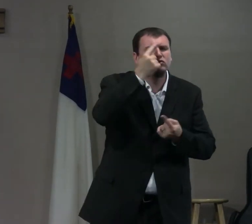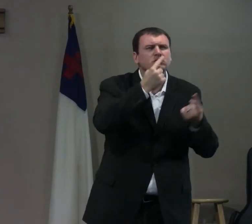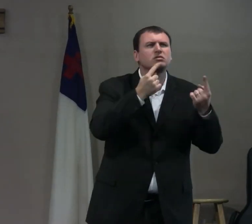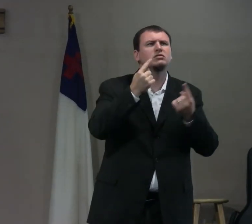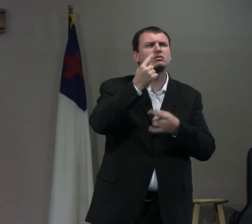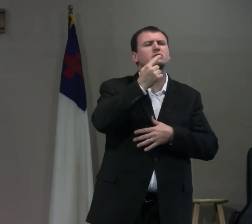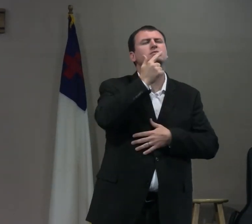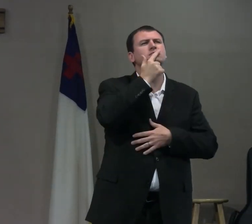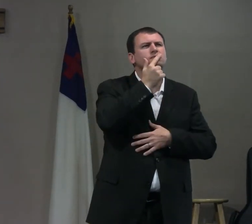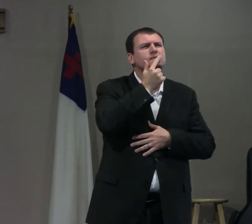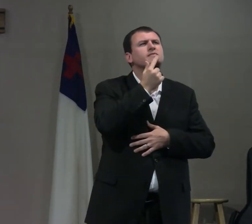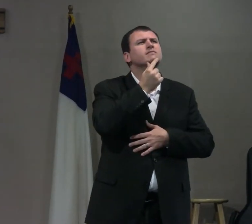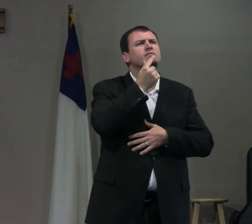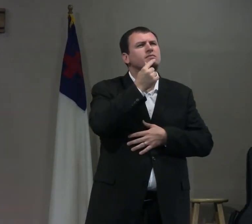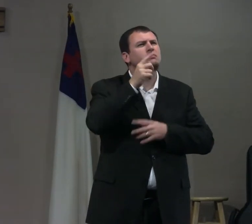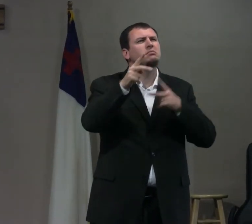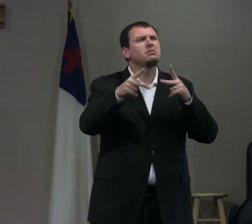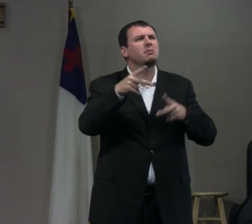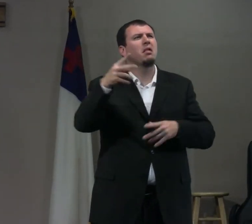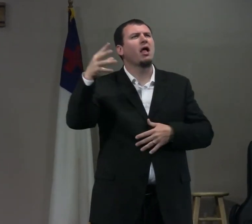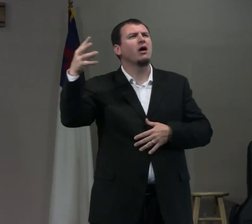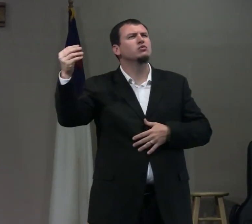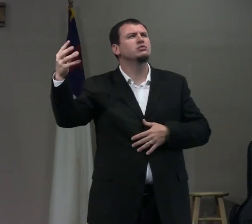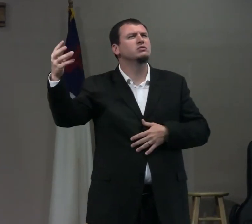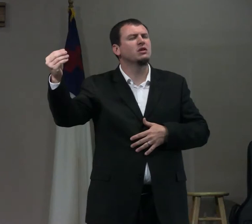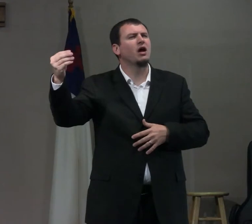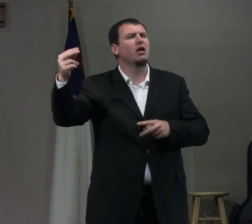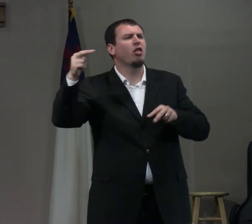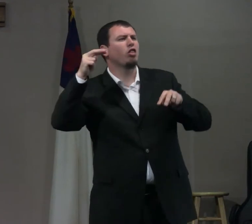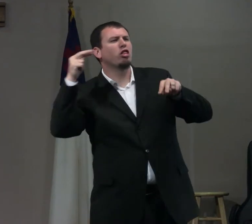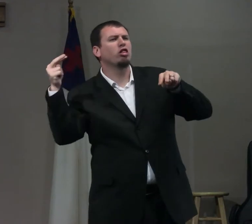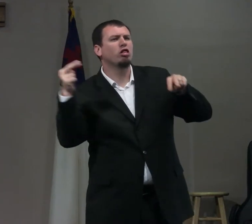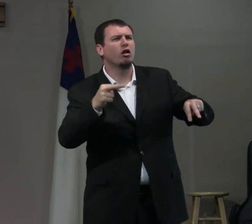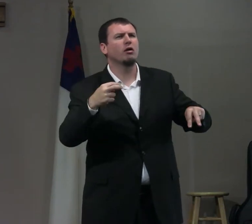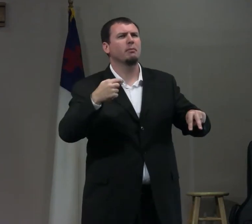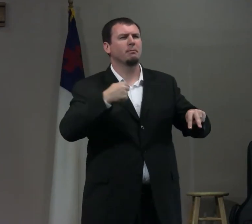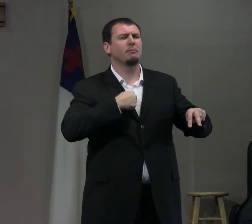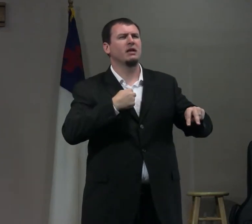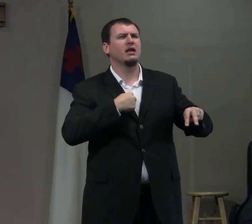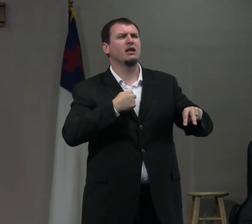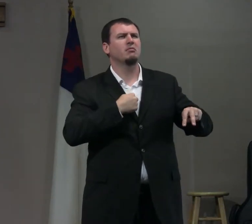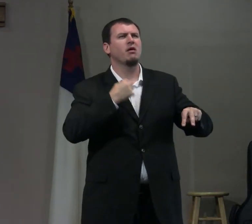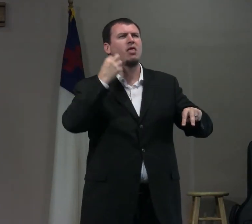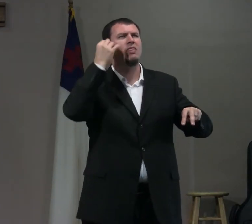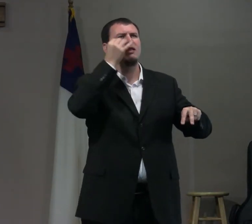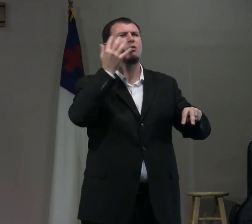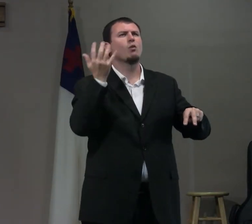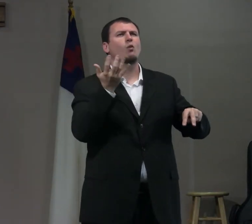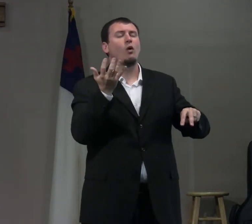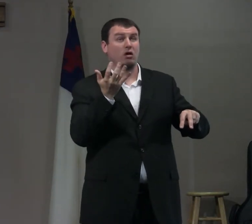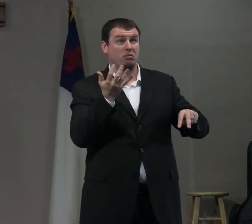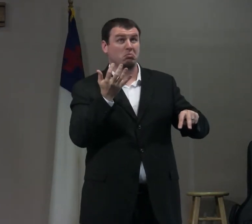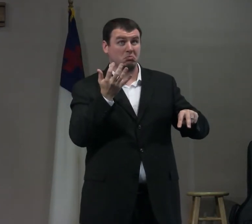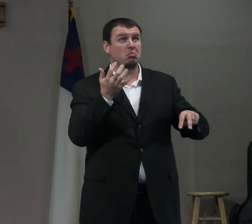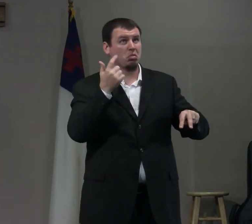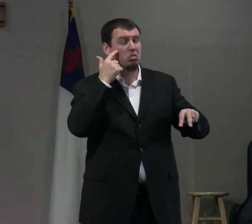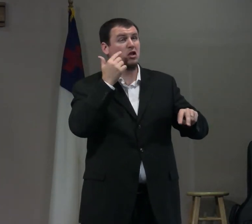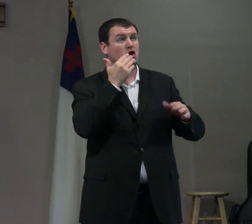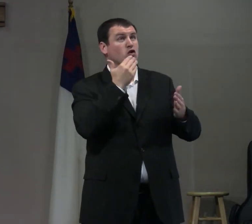About what do people think about me? The people on the outside looking at me. What do they think about me when they